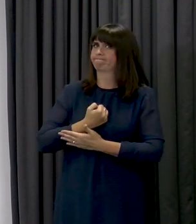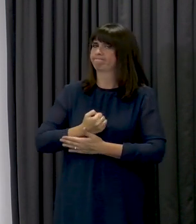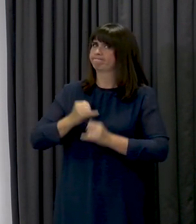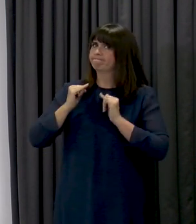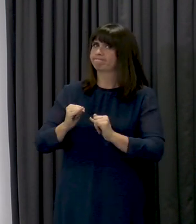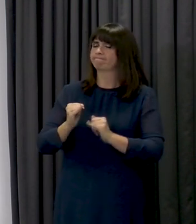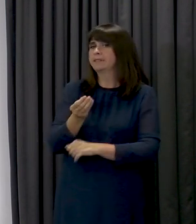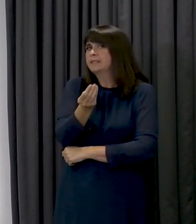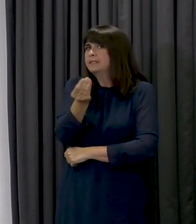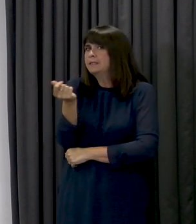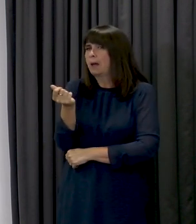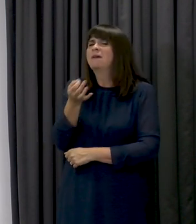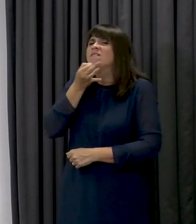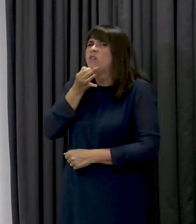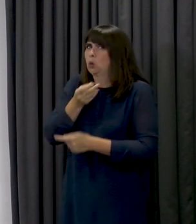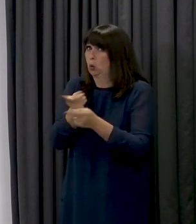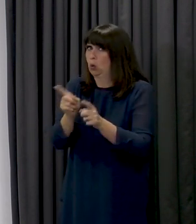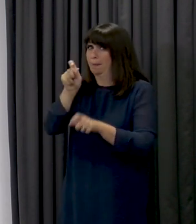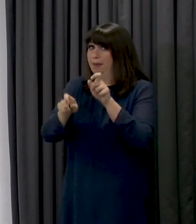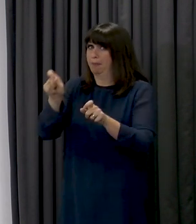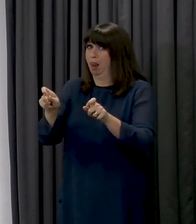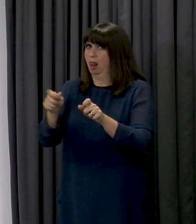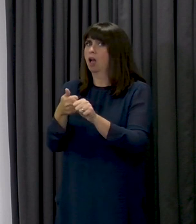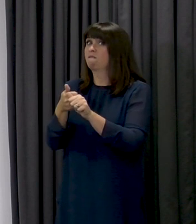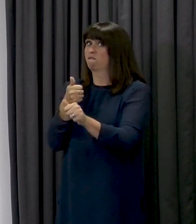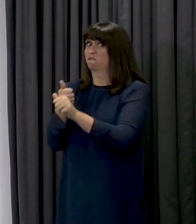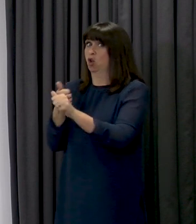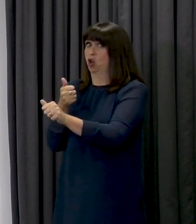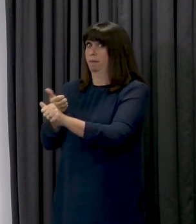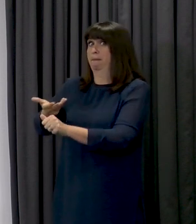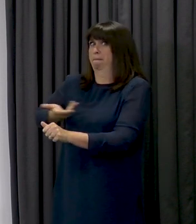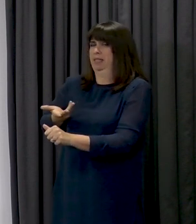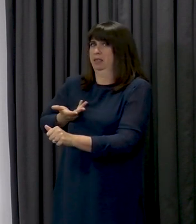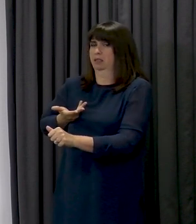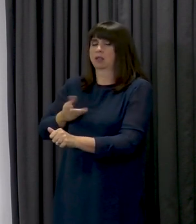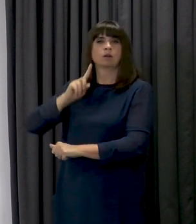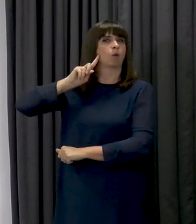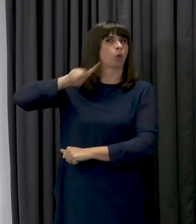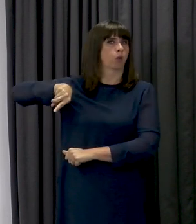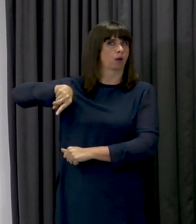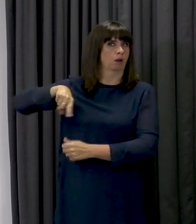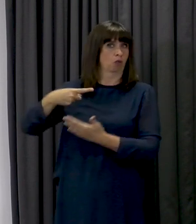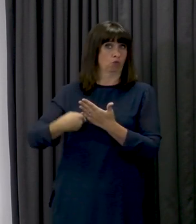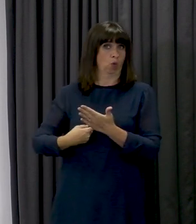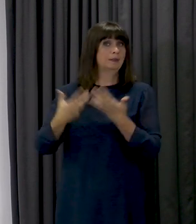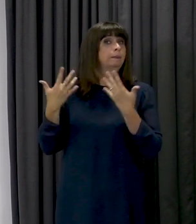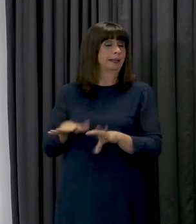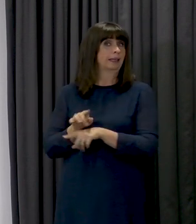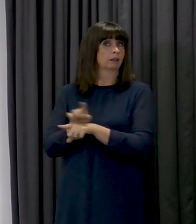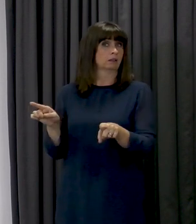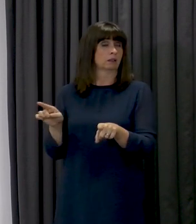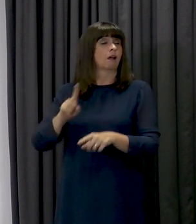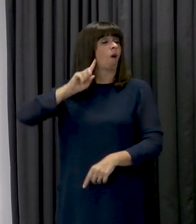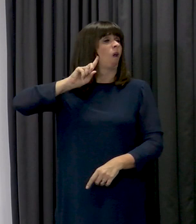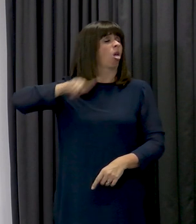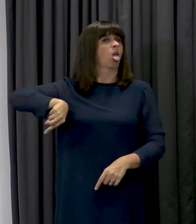are people or businesses, are not doing as is required. And we will